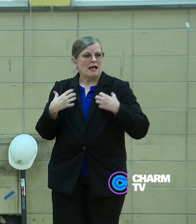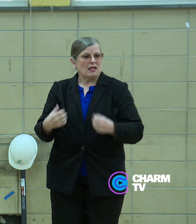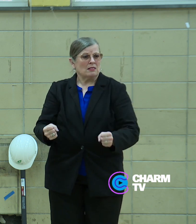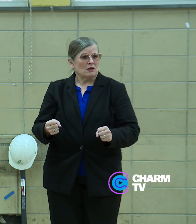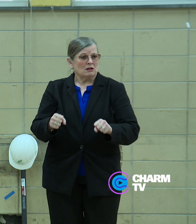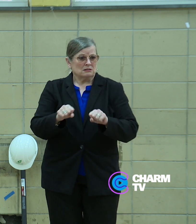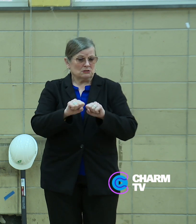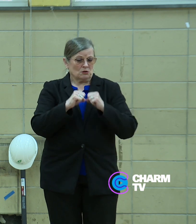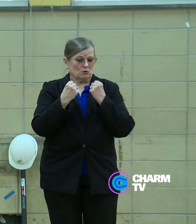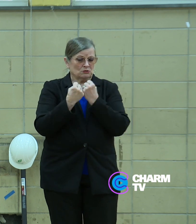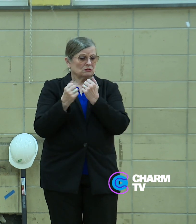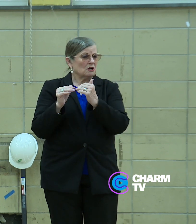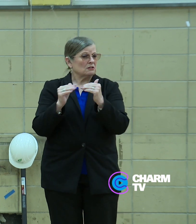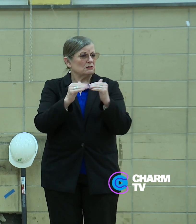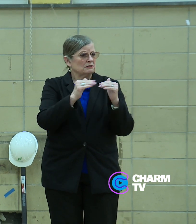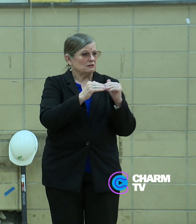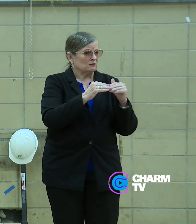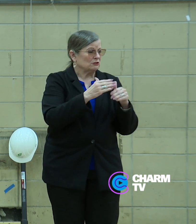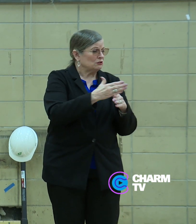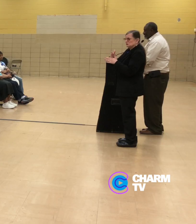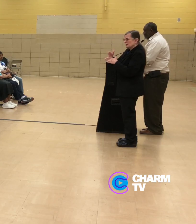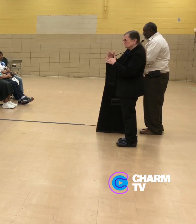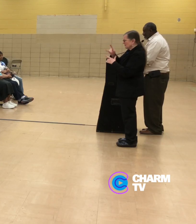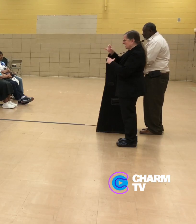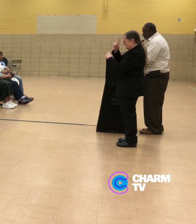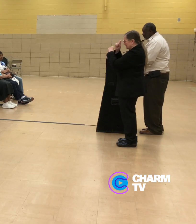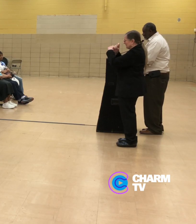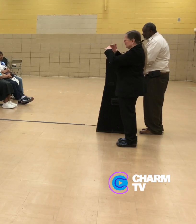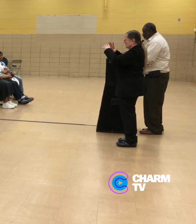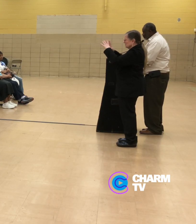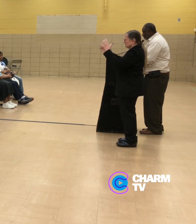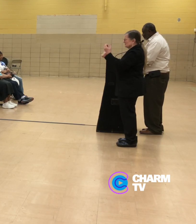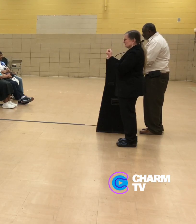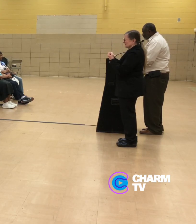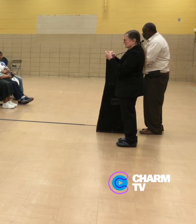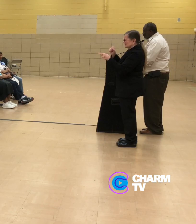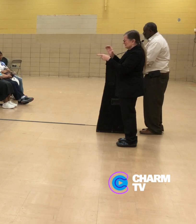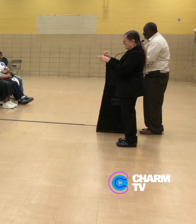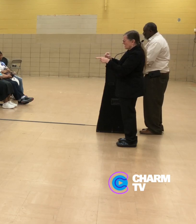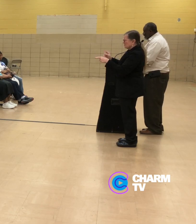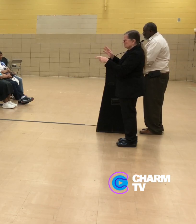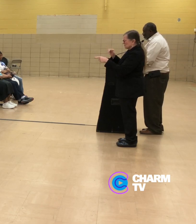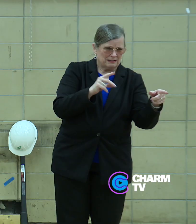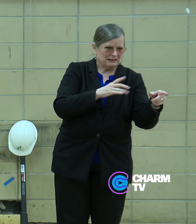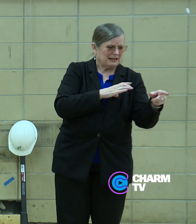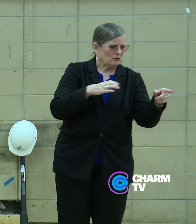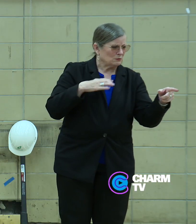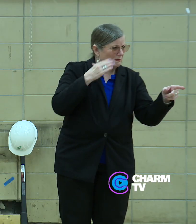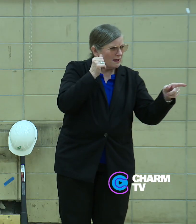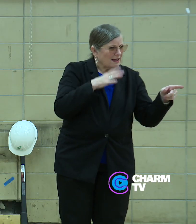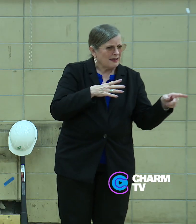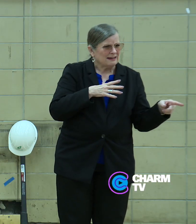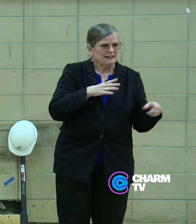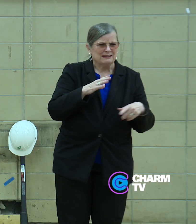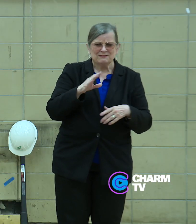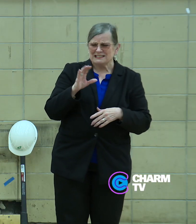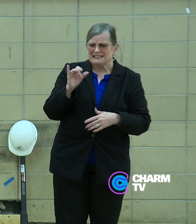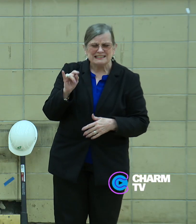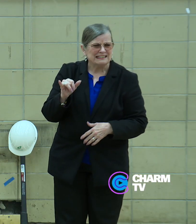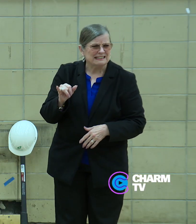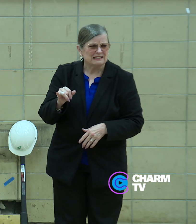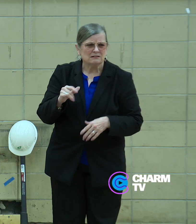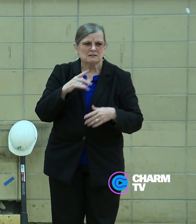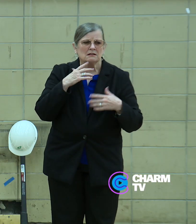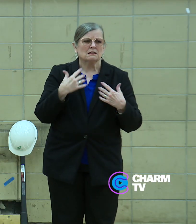vision and then have a mayor like Mayor Scott who supports us, the Council President Mosby who supports it, and all the council members, it goes a long way.